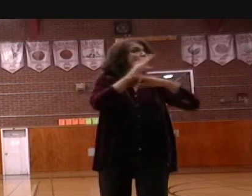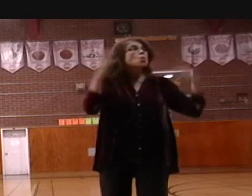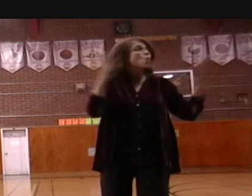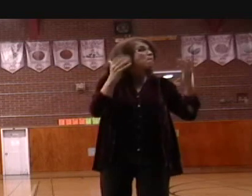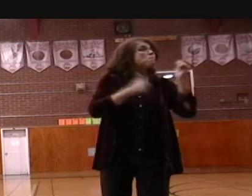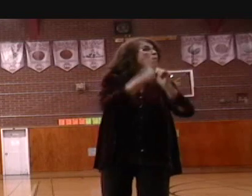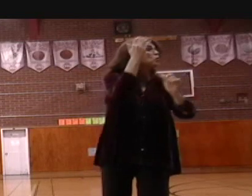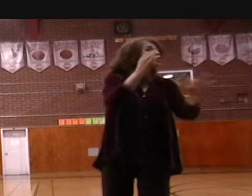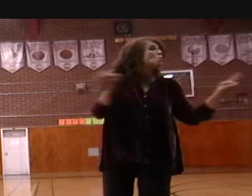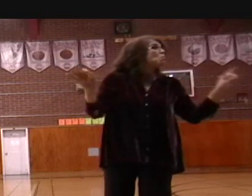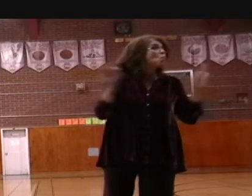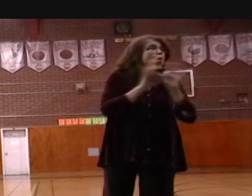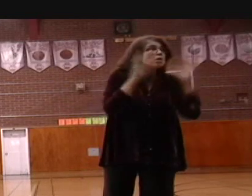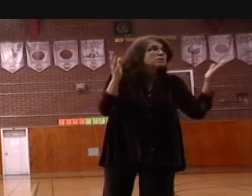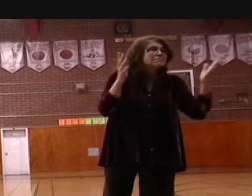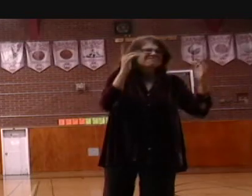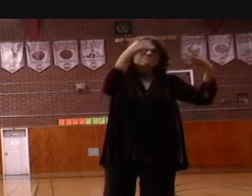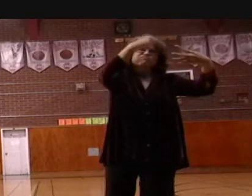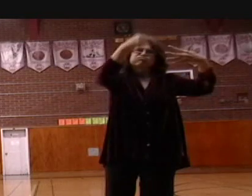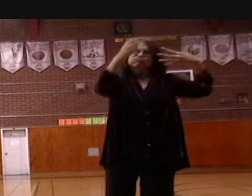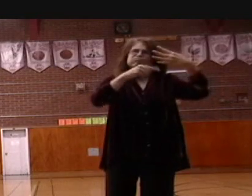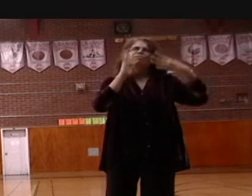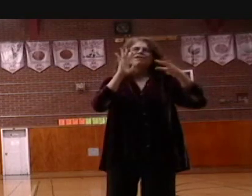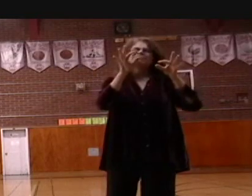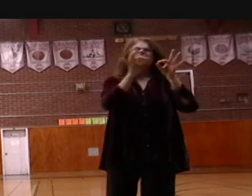You can always read more in my book if you're interested.